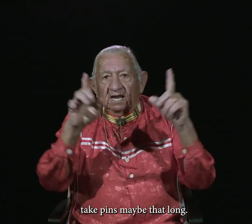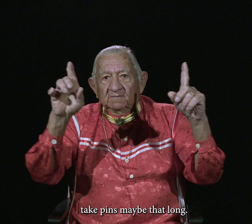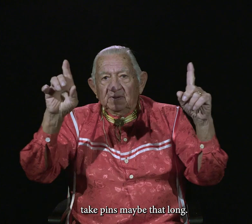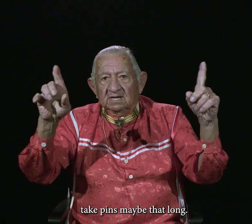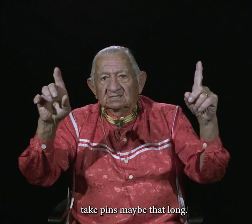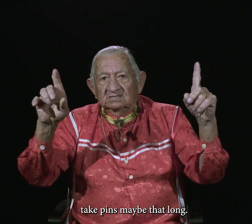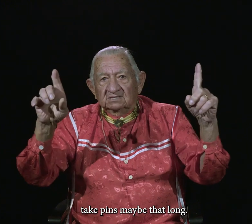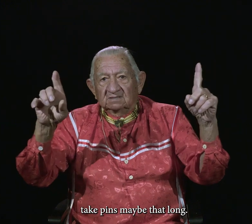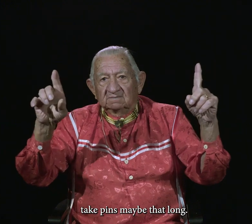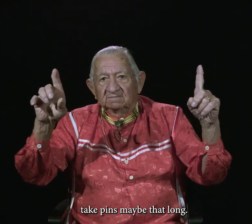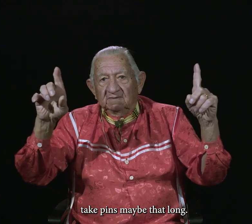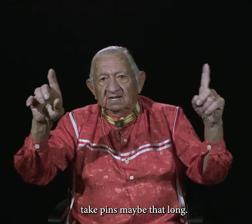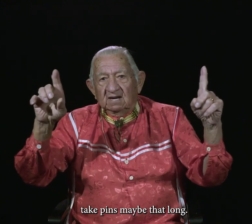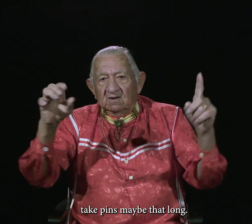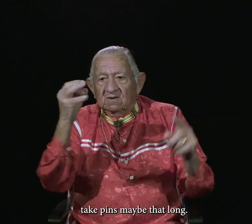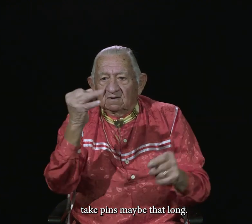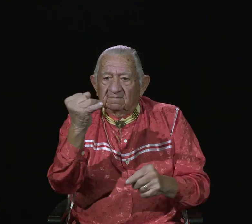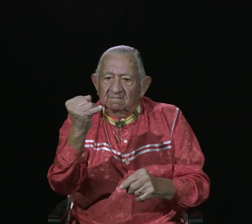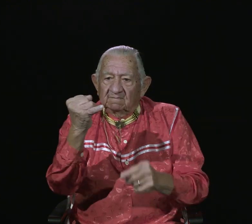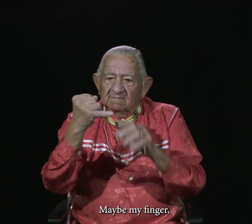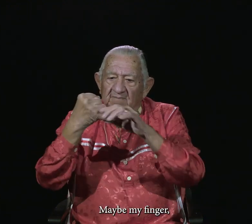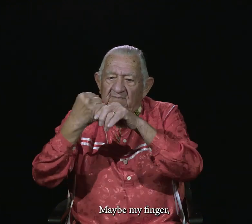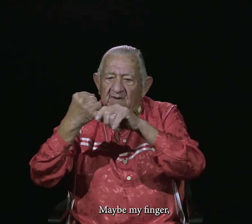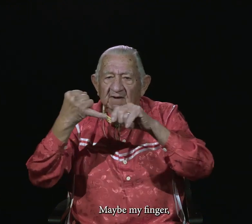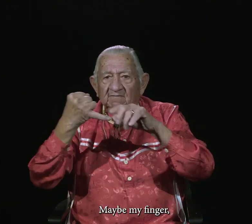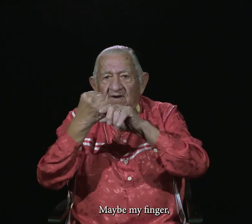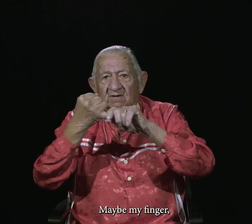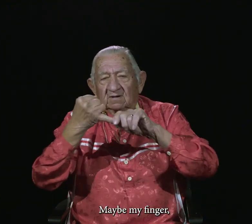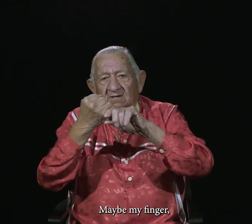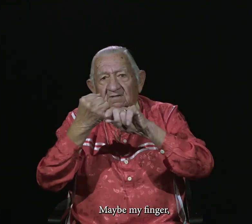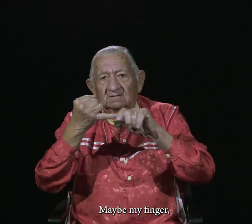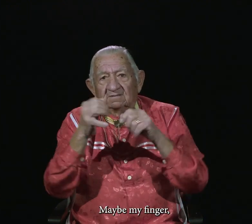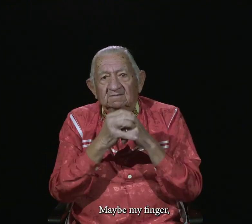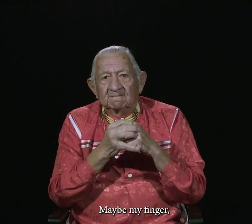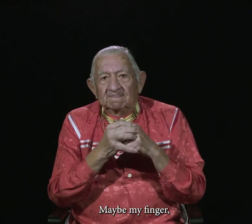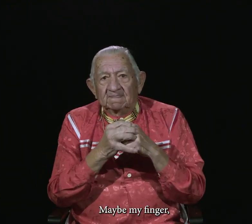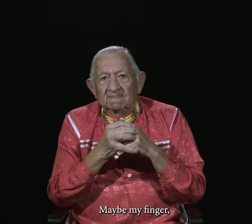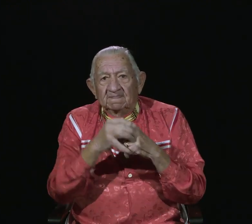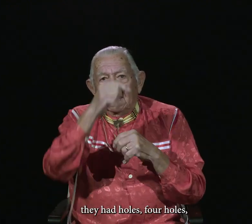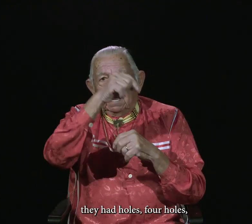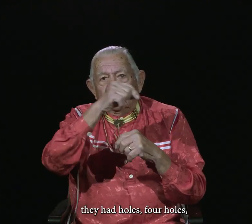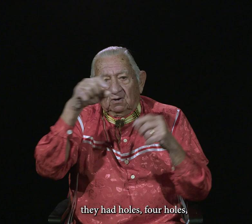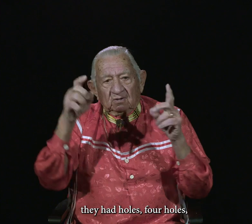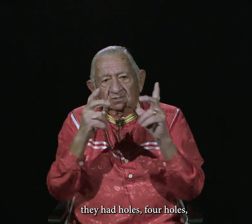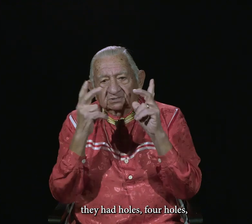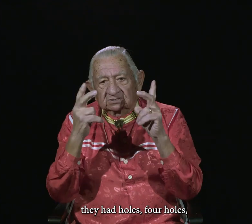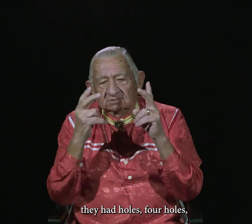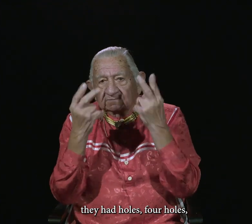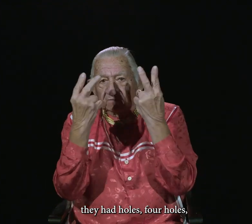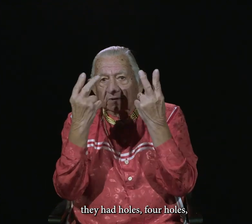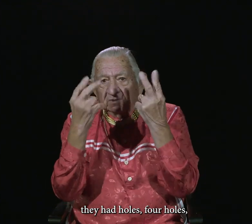Take pins, maybe that long, maybe my finger. They had holes, 4